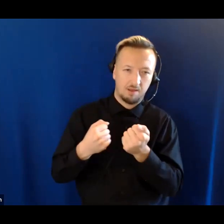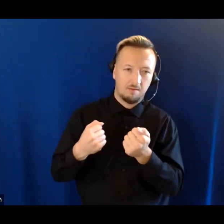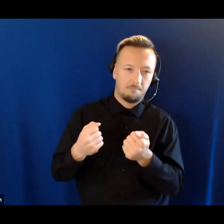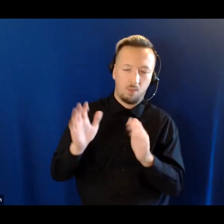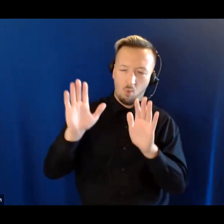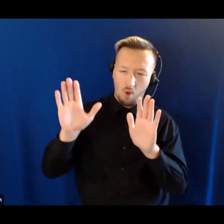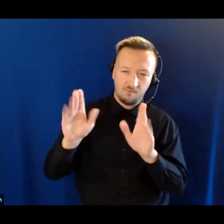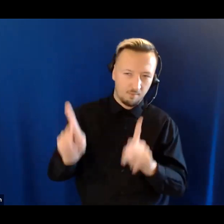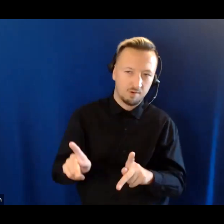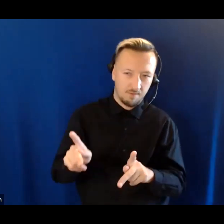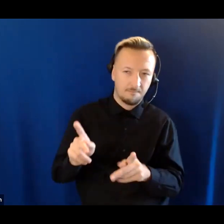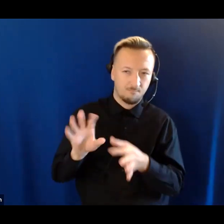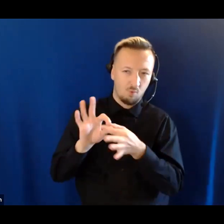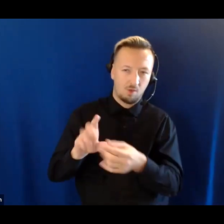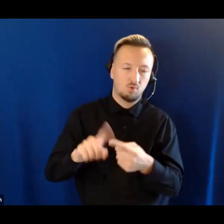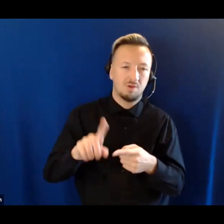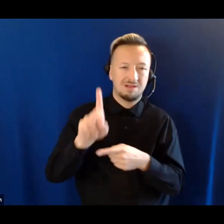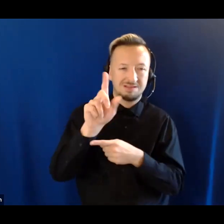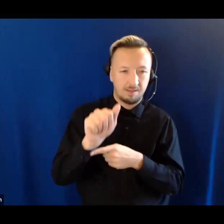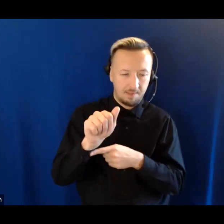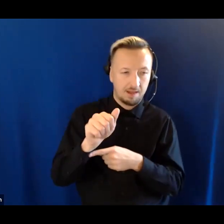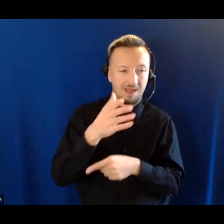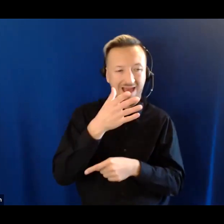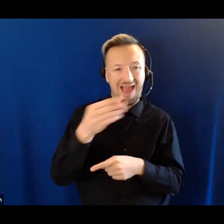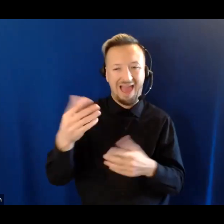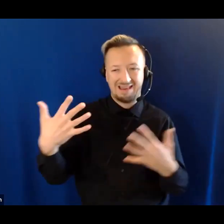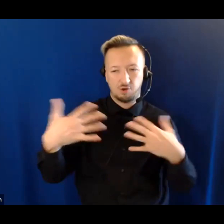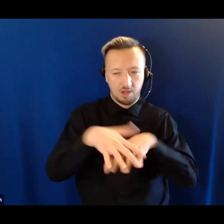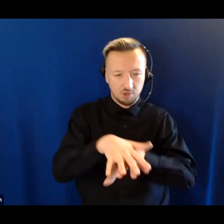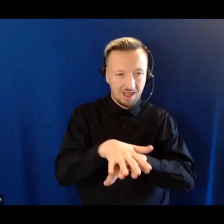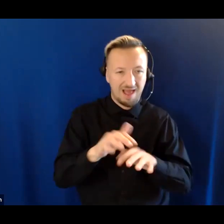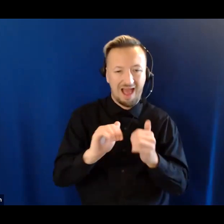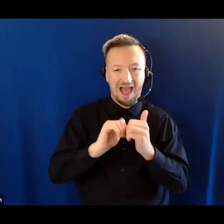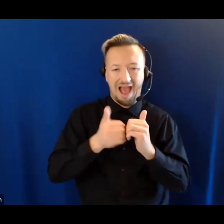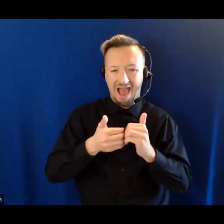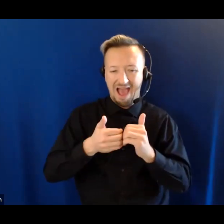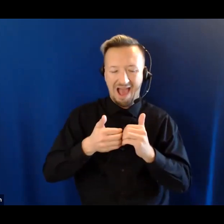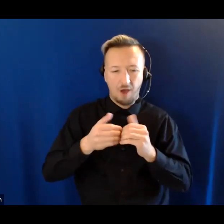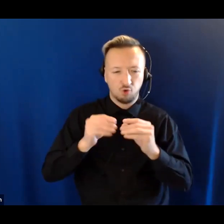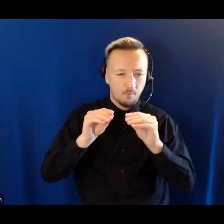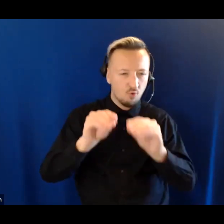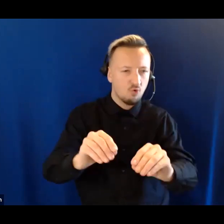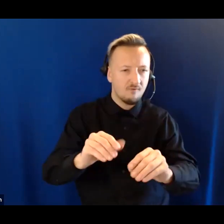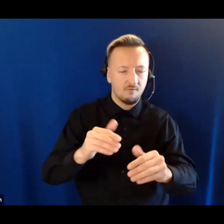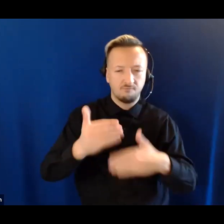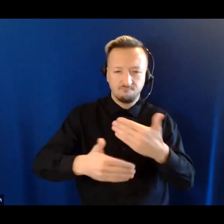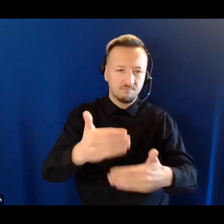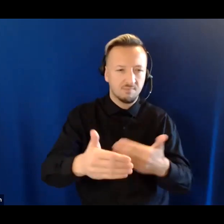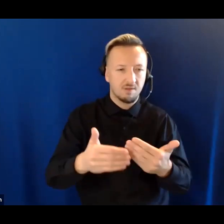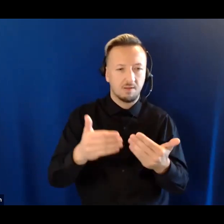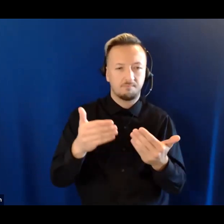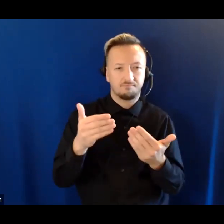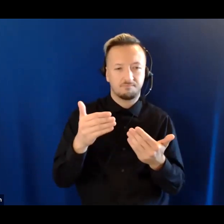in general, around disability and intersectionality and how to move forward, acknowledge the privileges and the challenges that